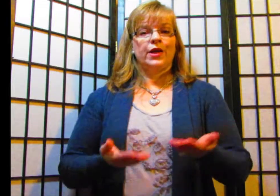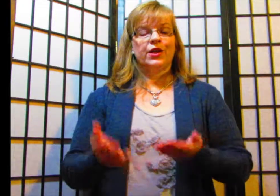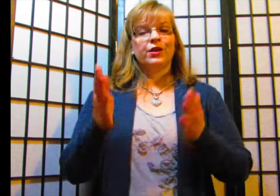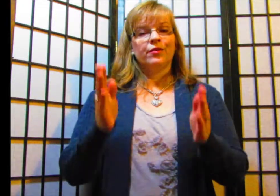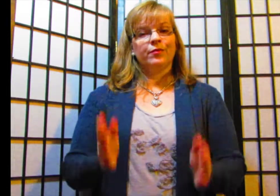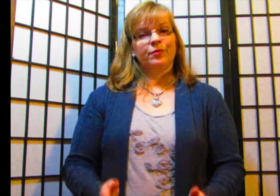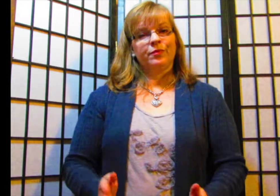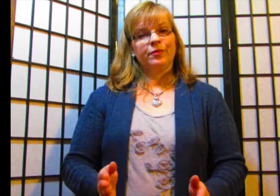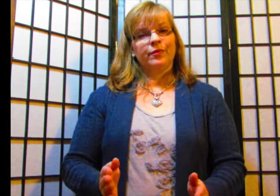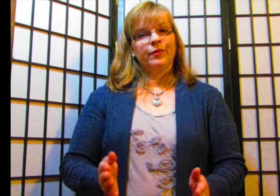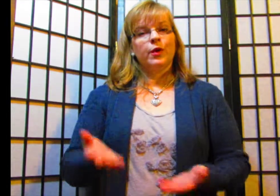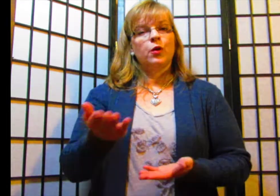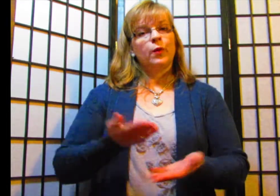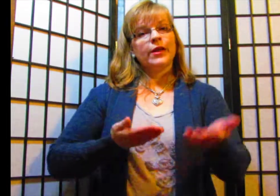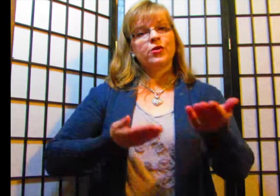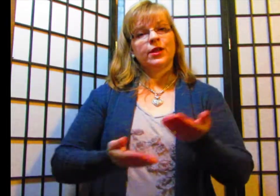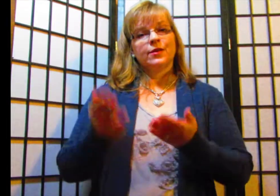Waiter, waitress.